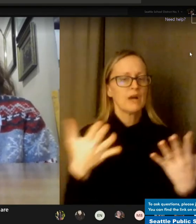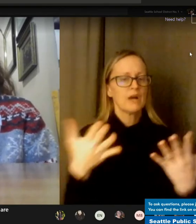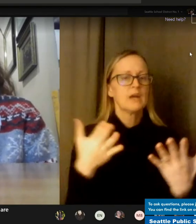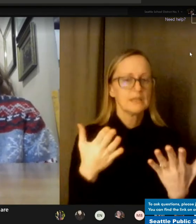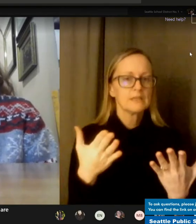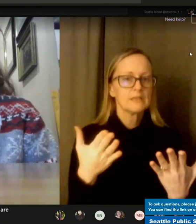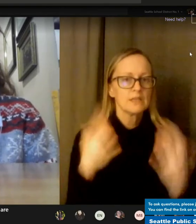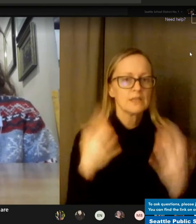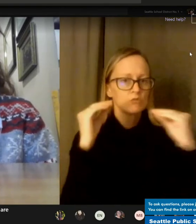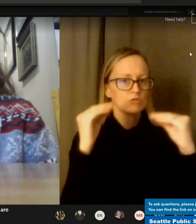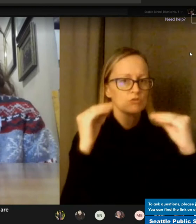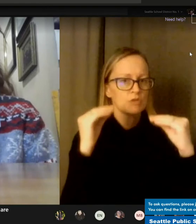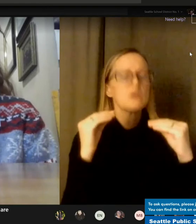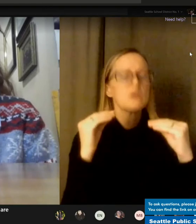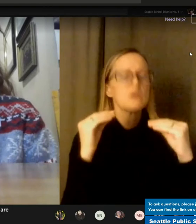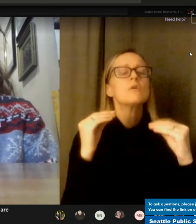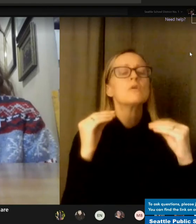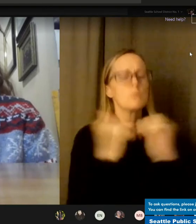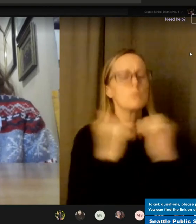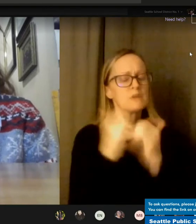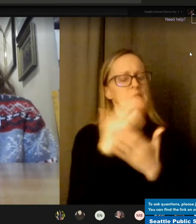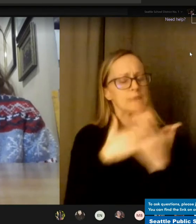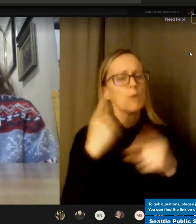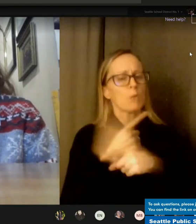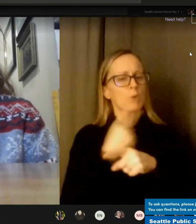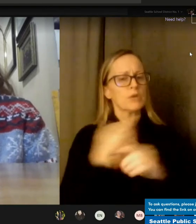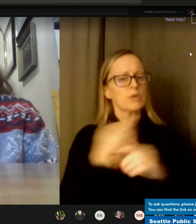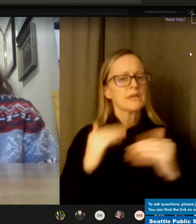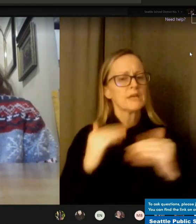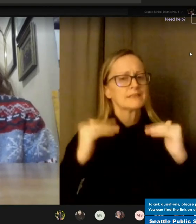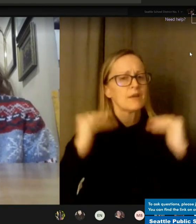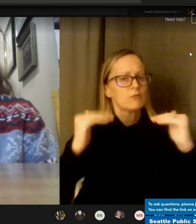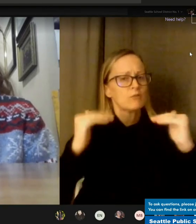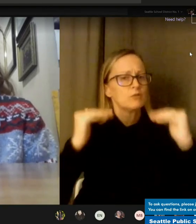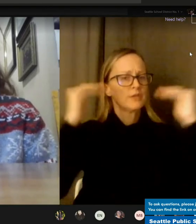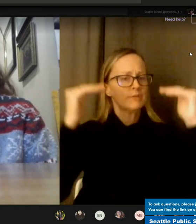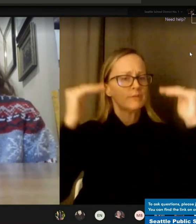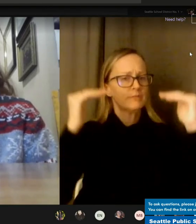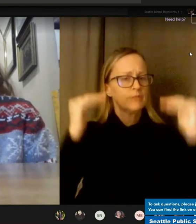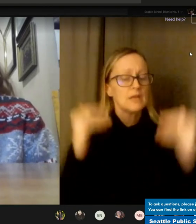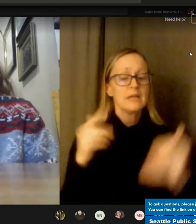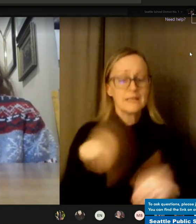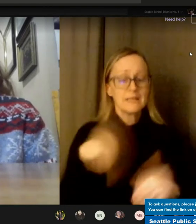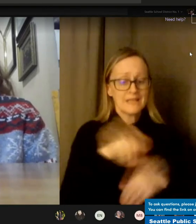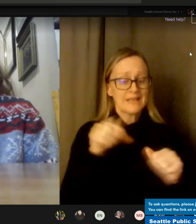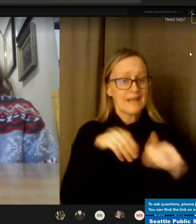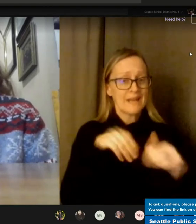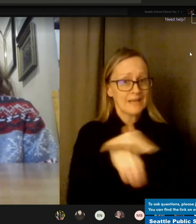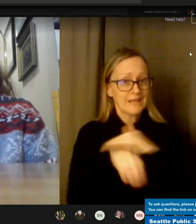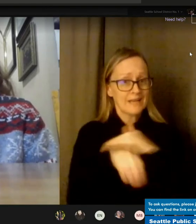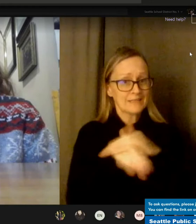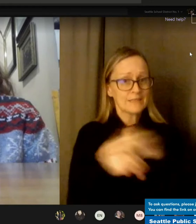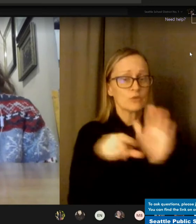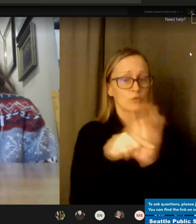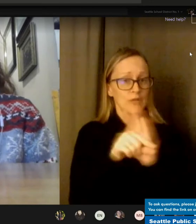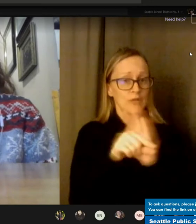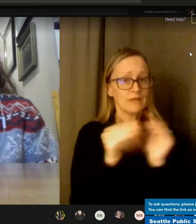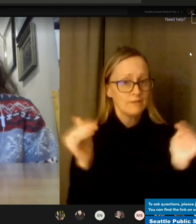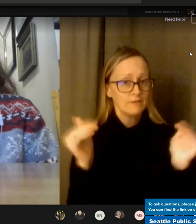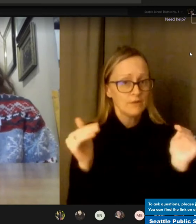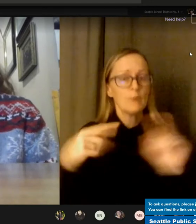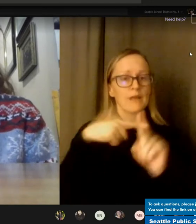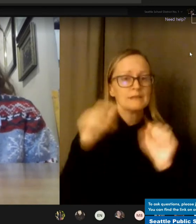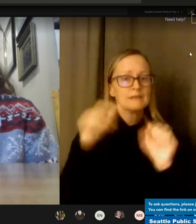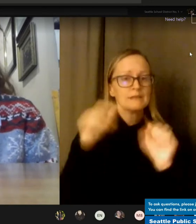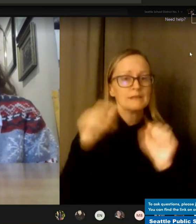that English learners can engage with grade level content and with their peers. Teaching must